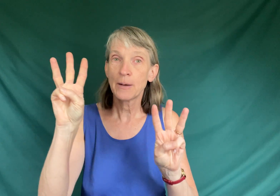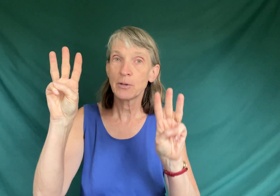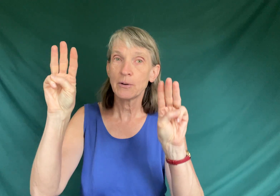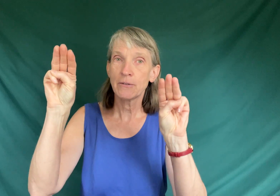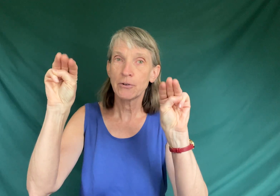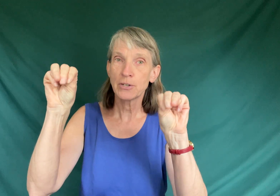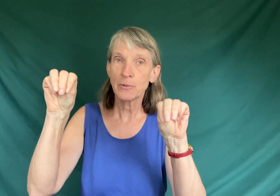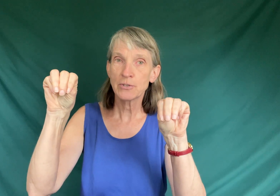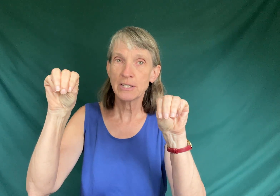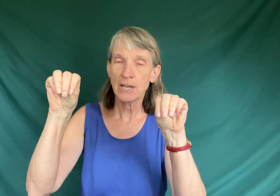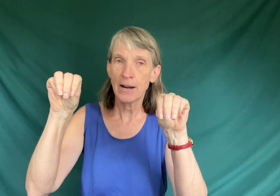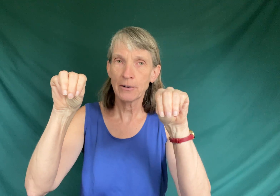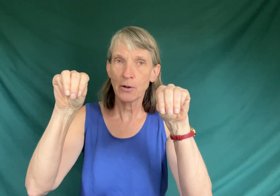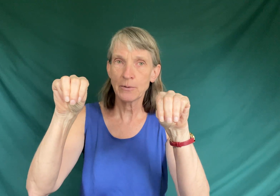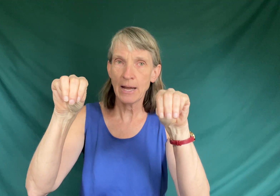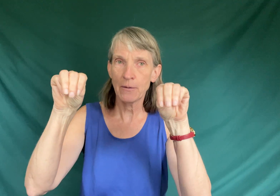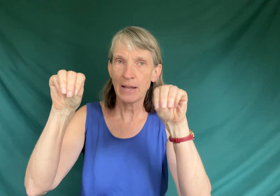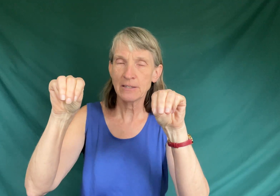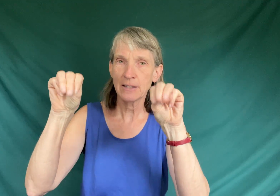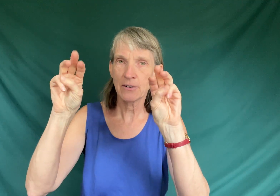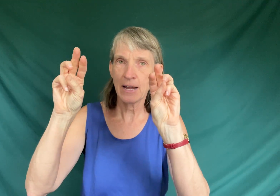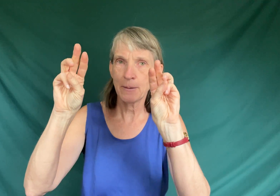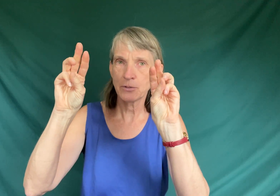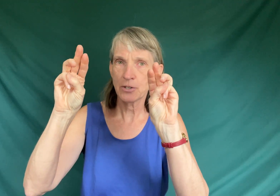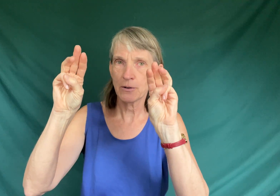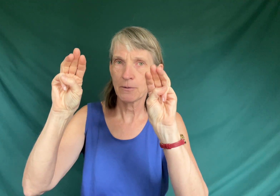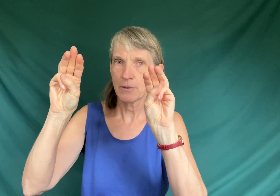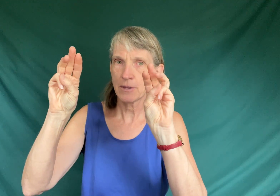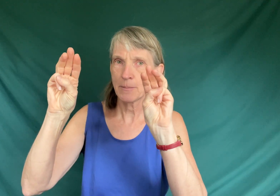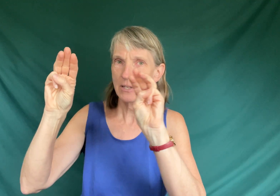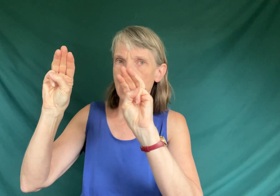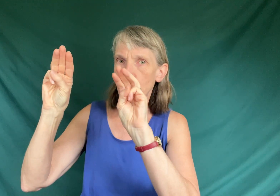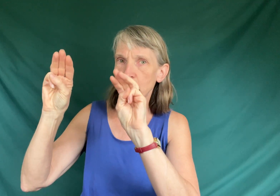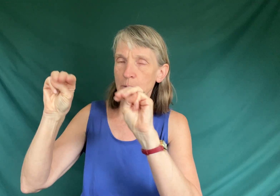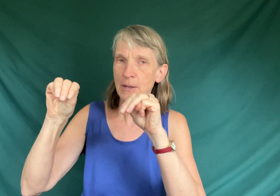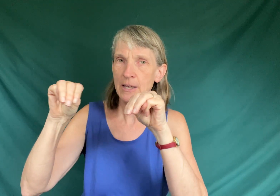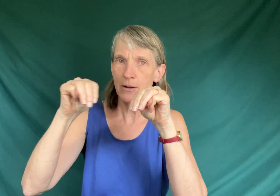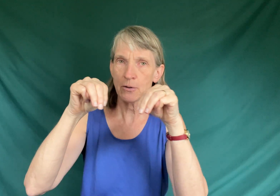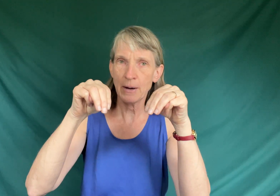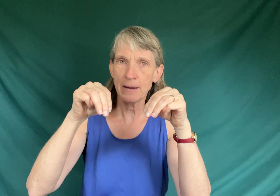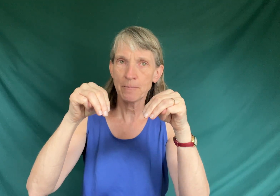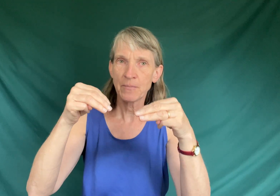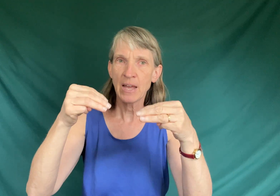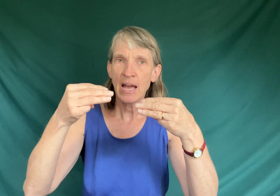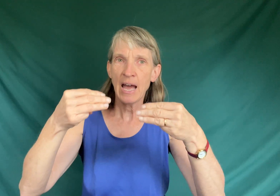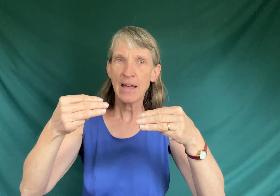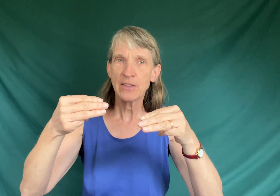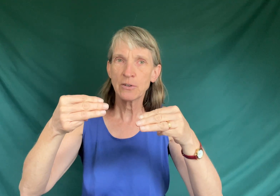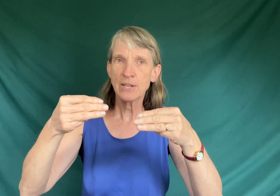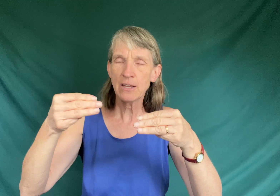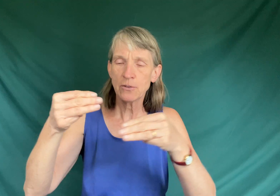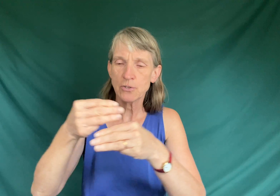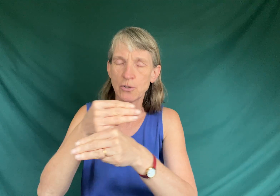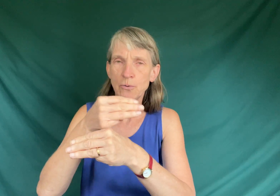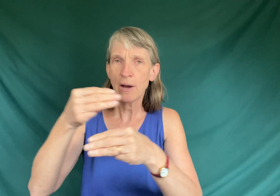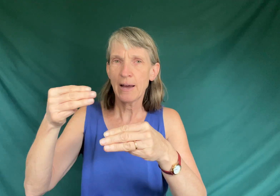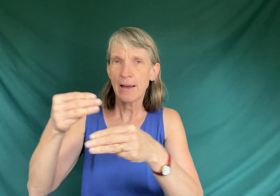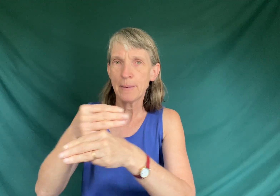W. If your W's get tired and go down, that's a letter M. So your thumb is kind of holding your pinky out of the way. And then you take those two M's